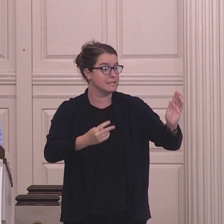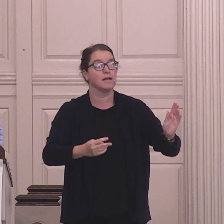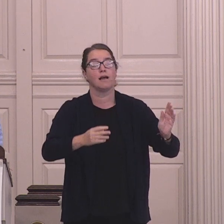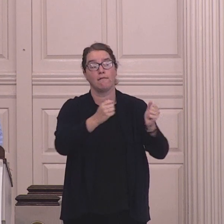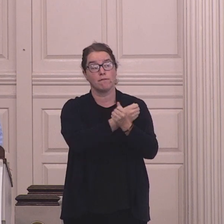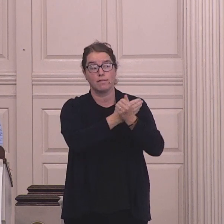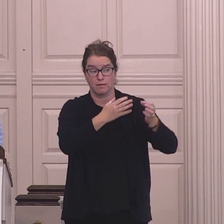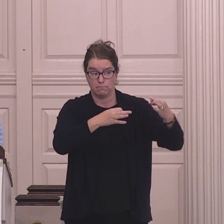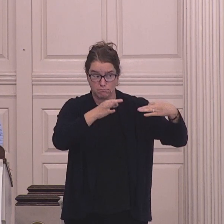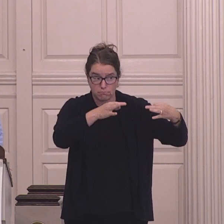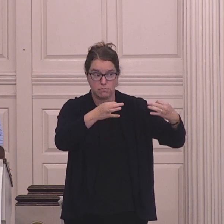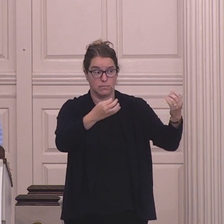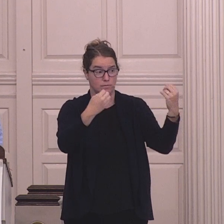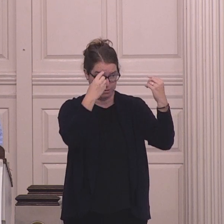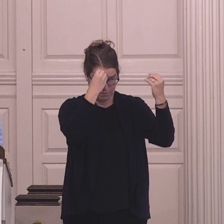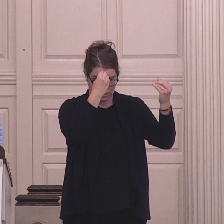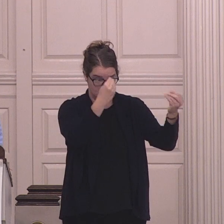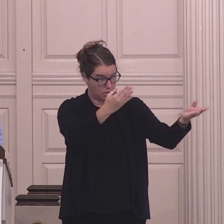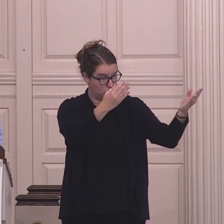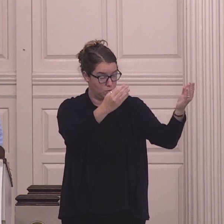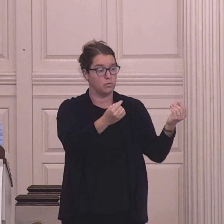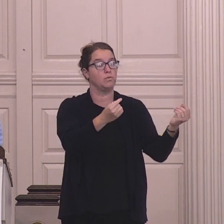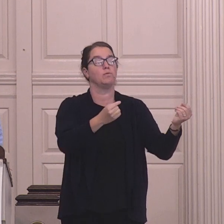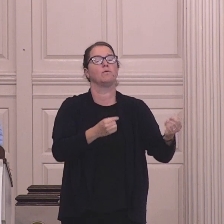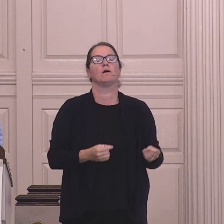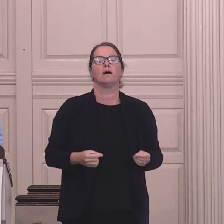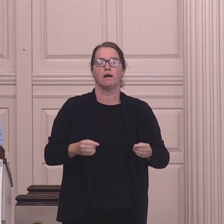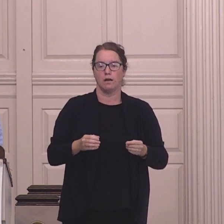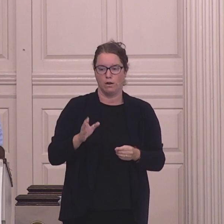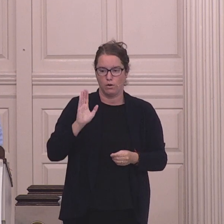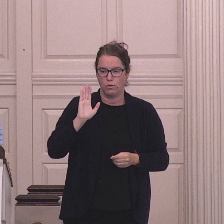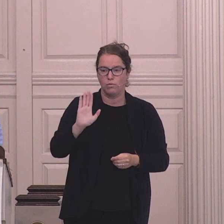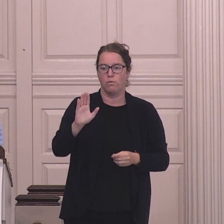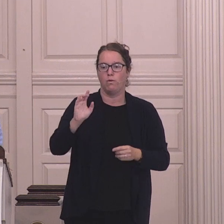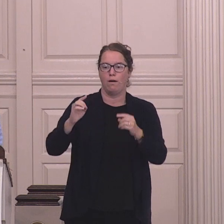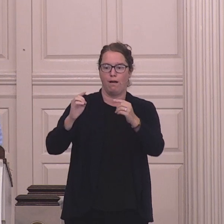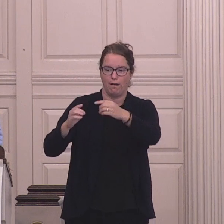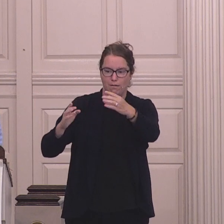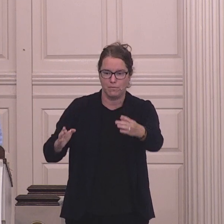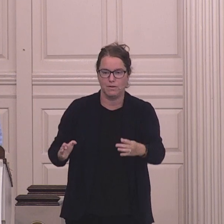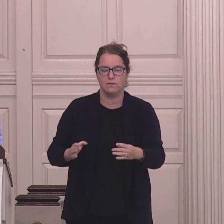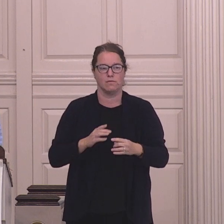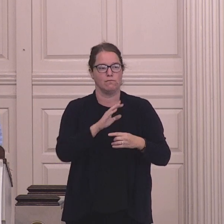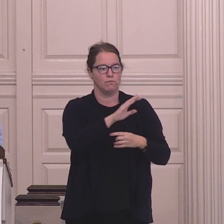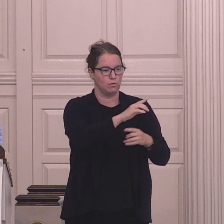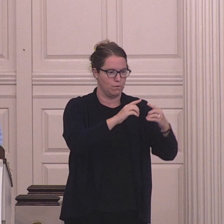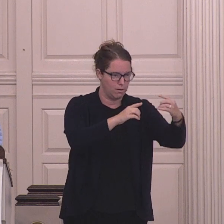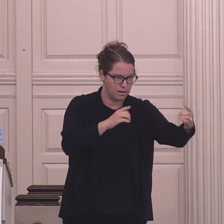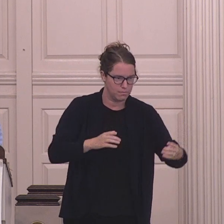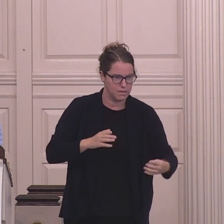you, I will be an enemy to your enemies and a foe to your foes.